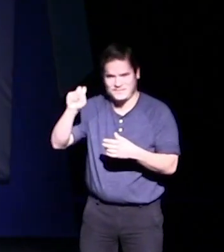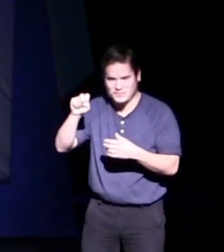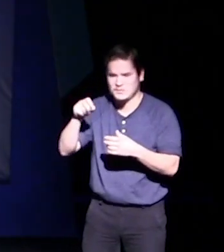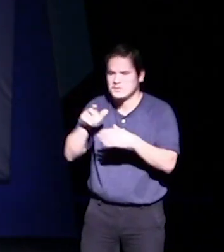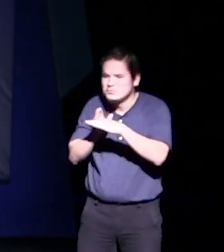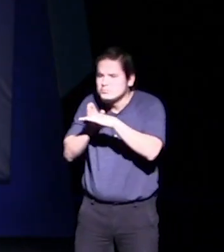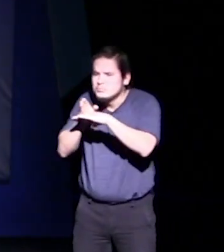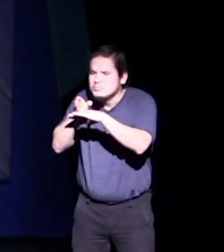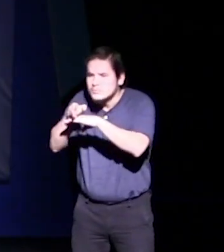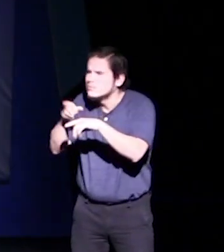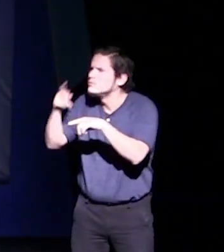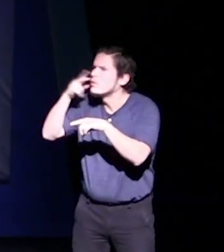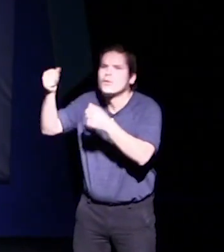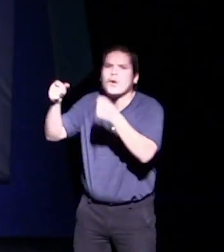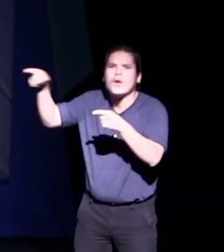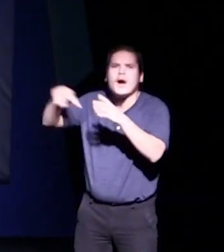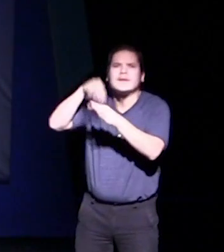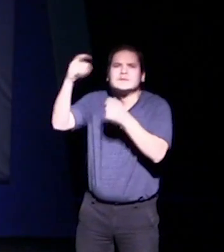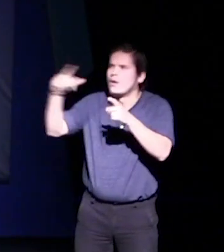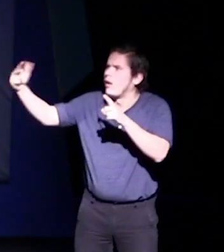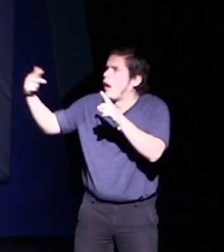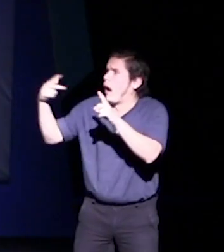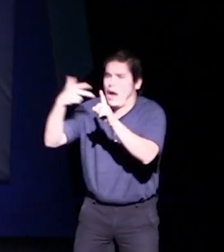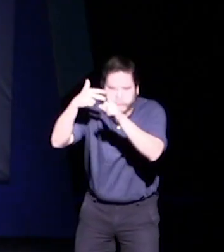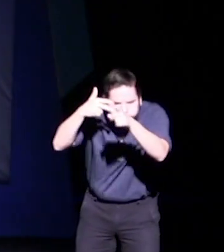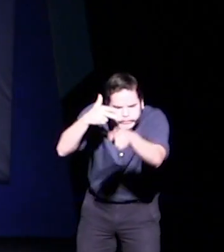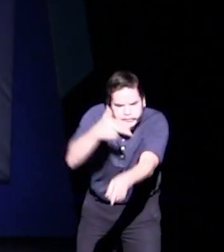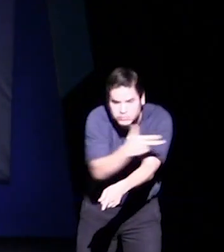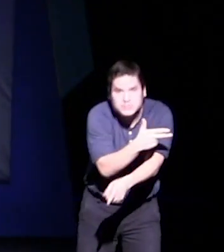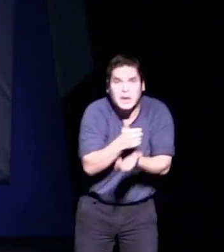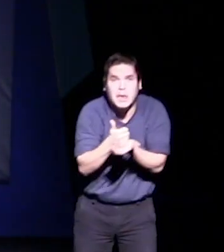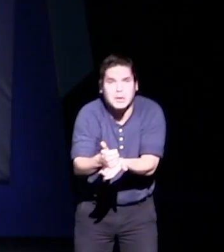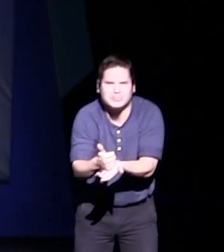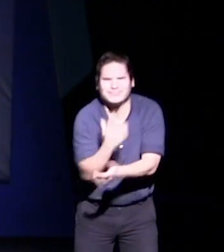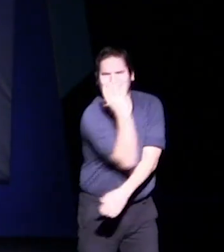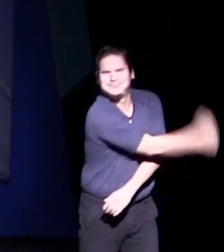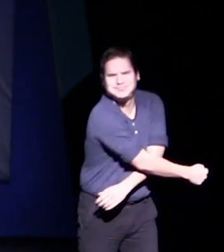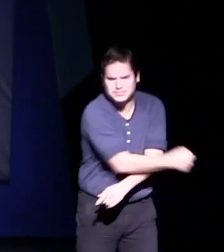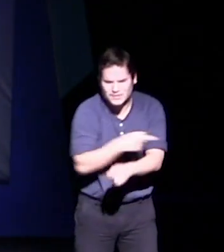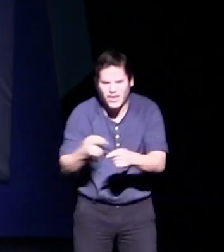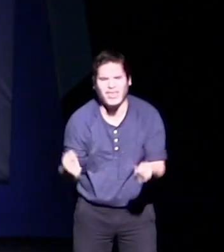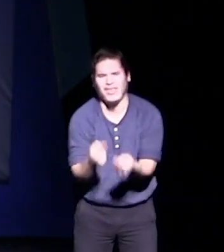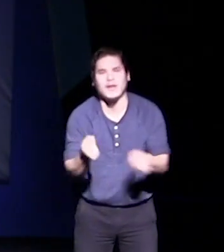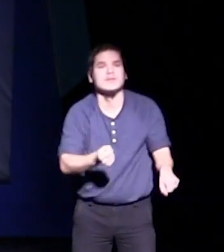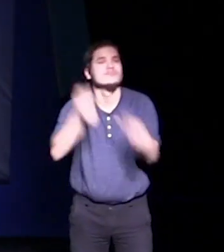Veddens had finished teaching for the day at the School for the Deaf in Colorado and was crossing the street, where he was struck by a vehicle that